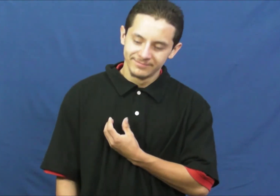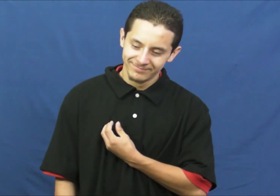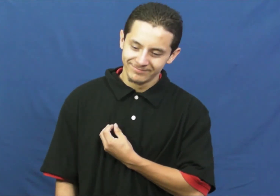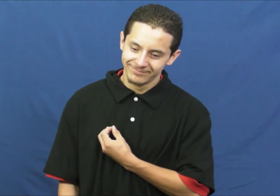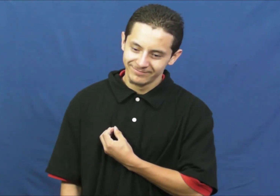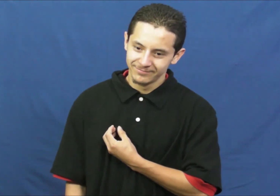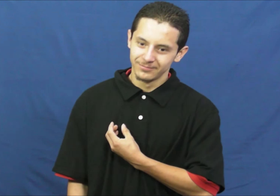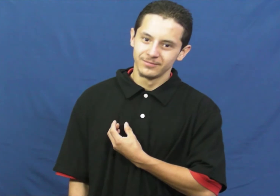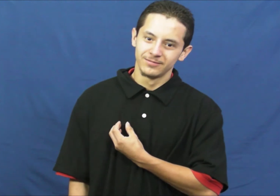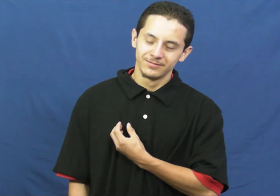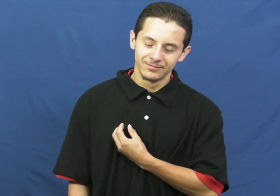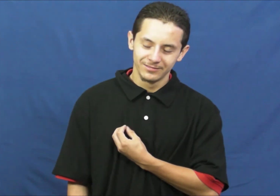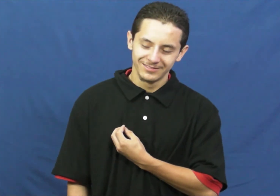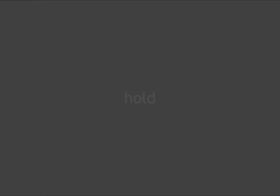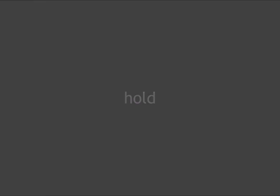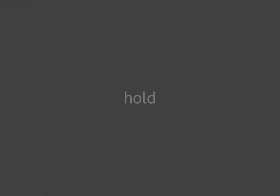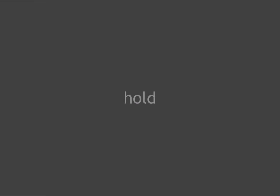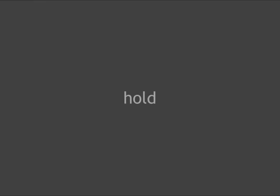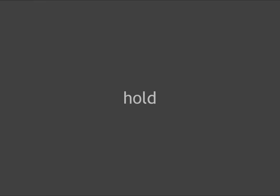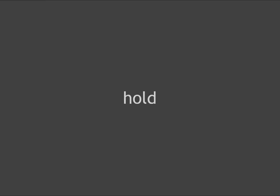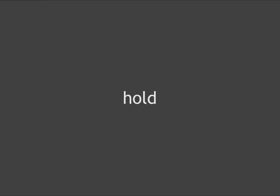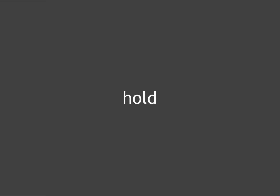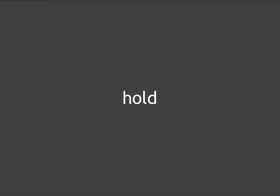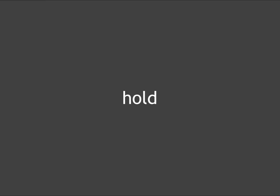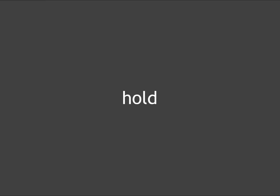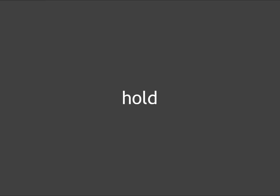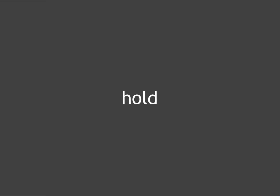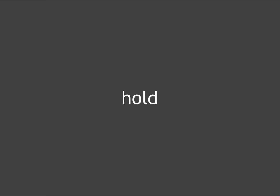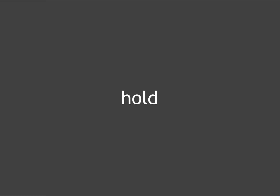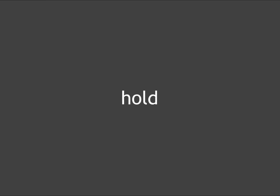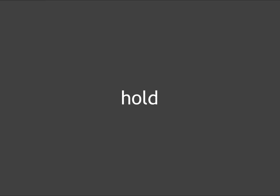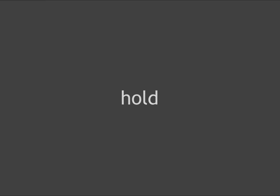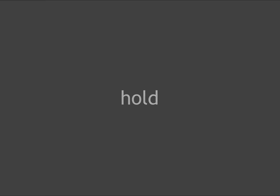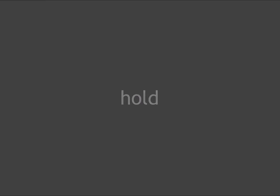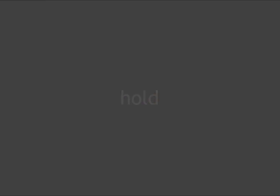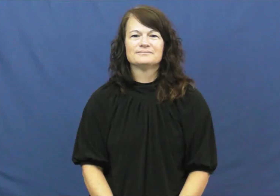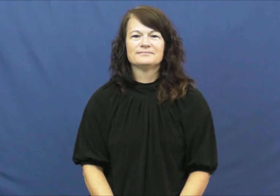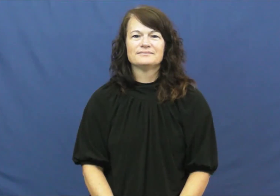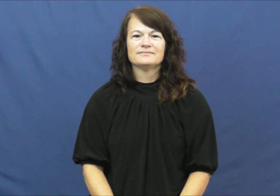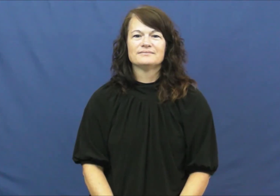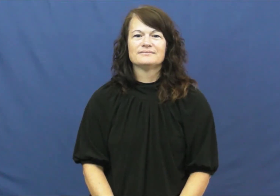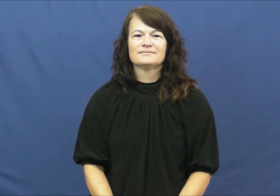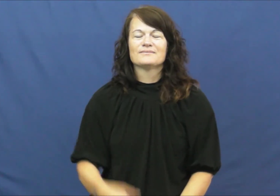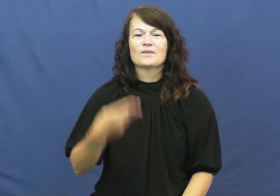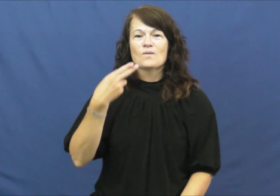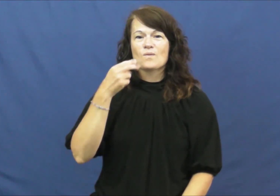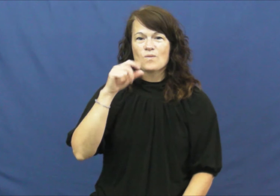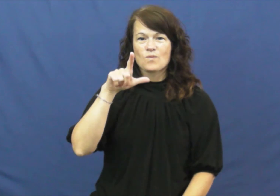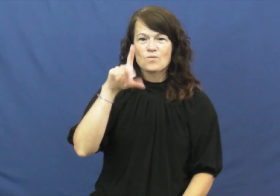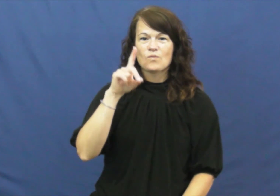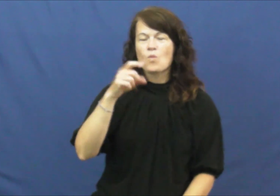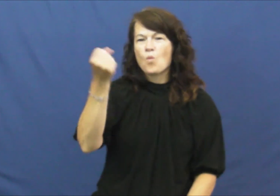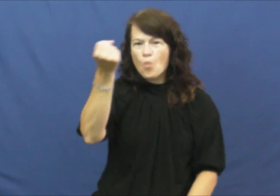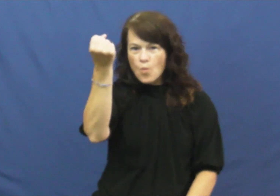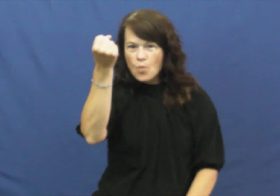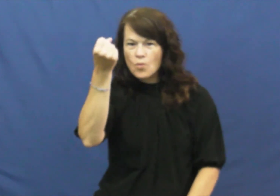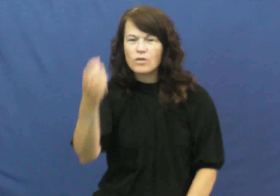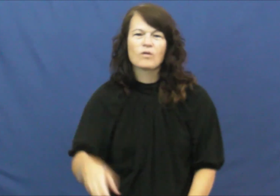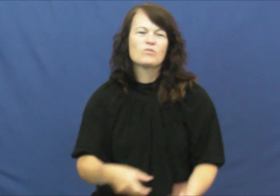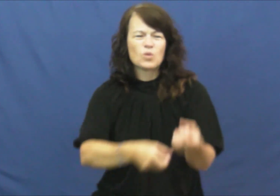You're my heart, you're my soul Yeah, a feeling that I